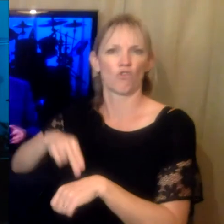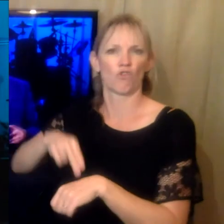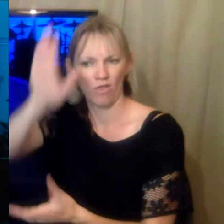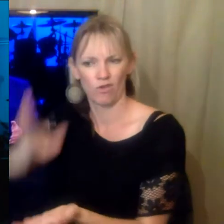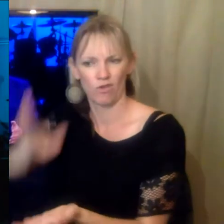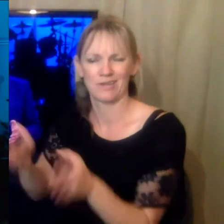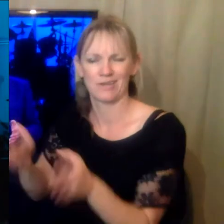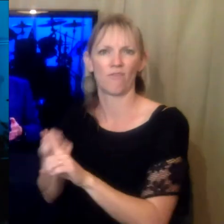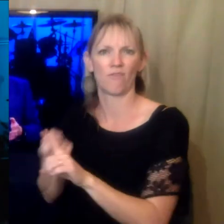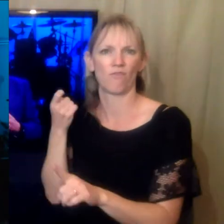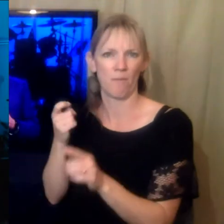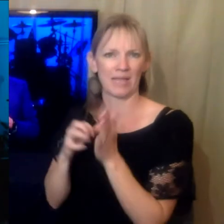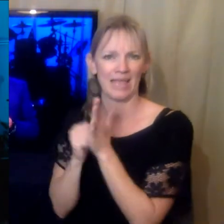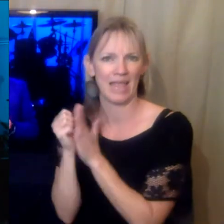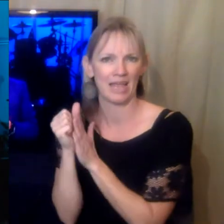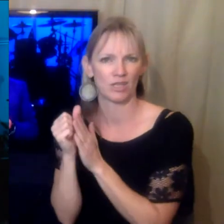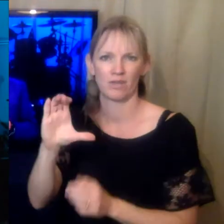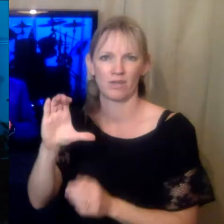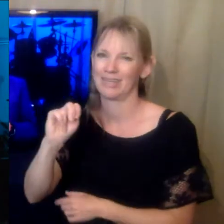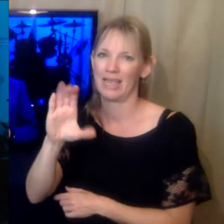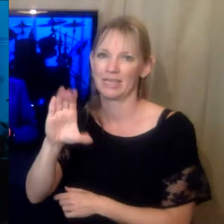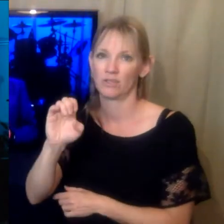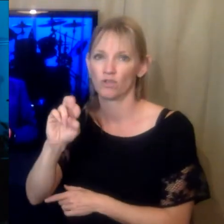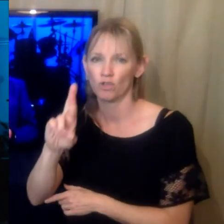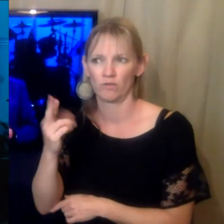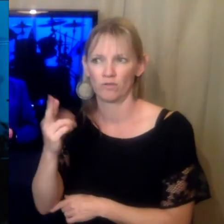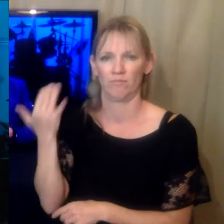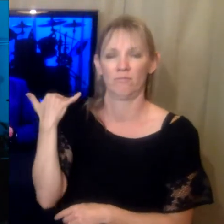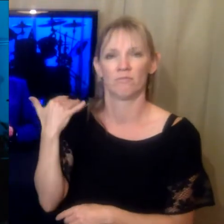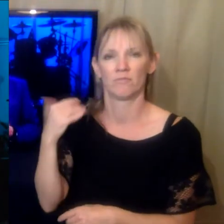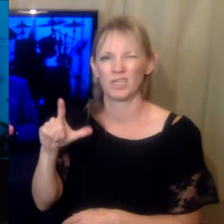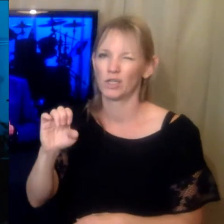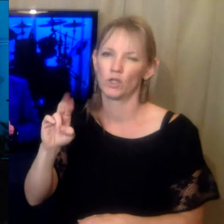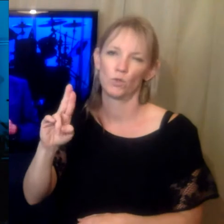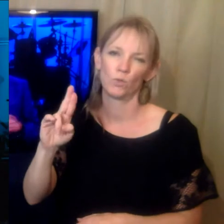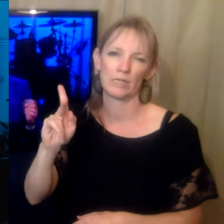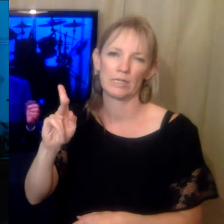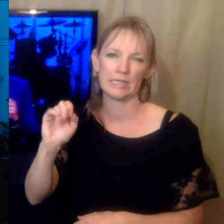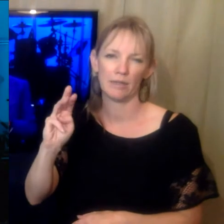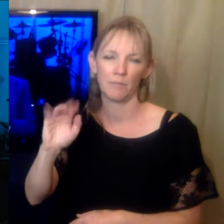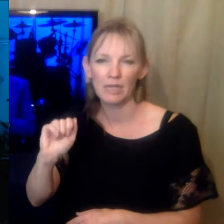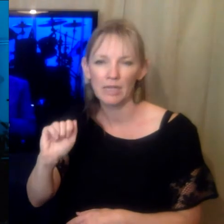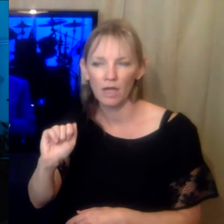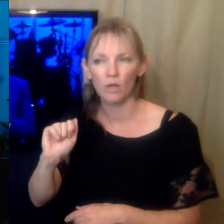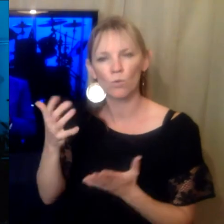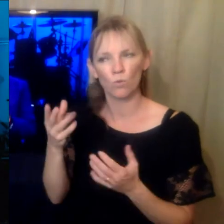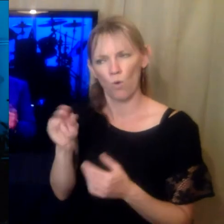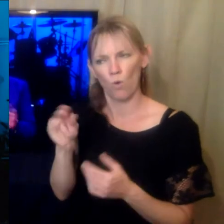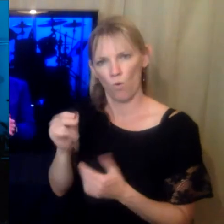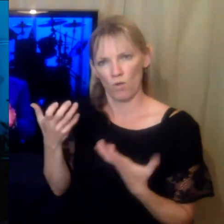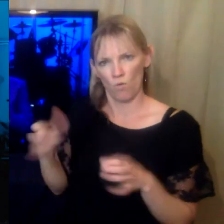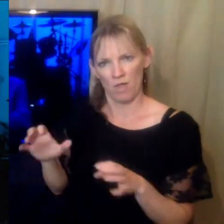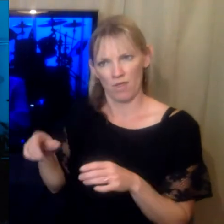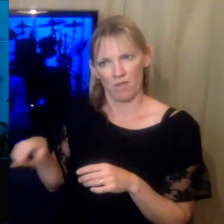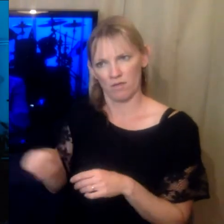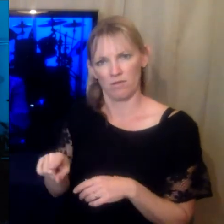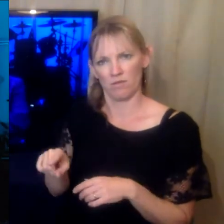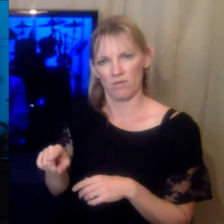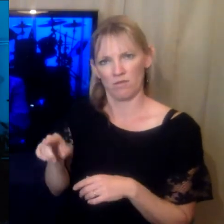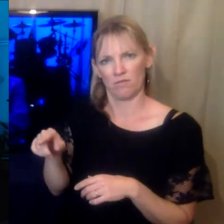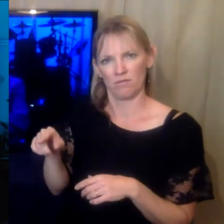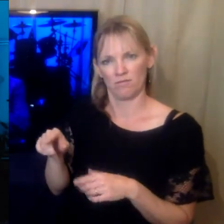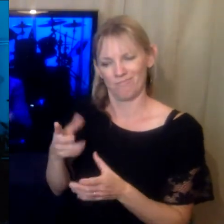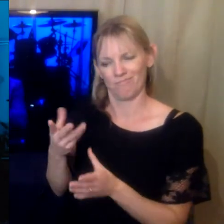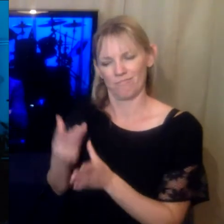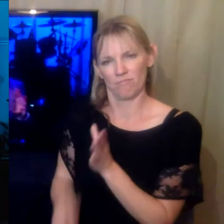earlier. But what a privilege and a gift it has been to have entered their lives at that early age, 5 years old and 8 years old,